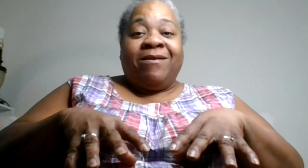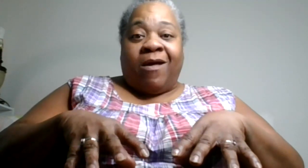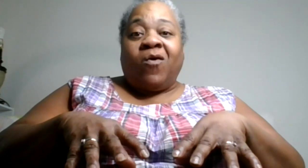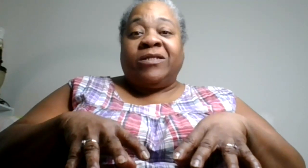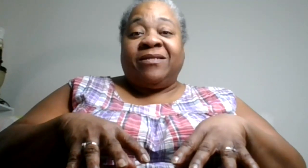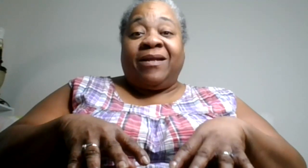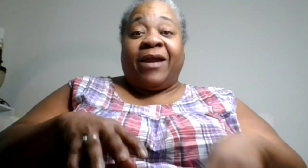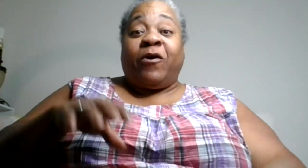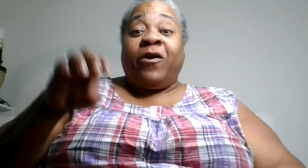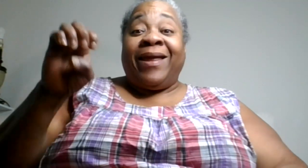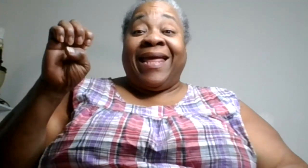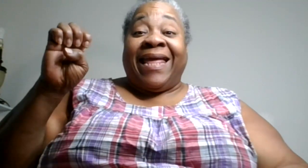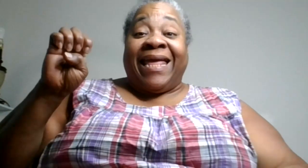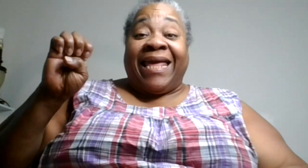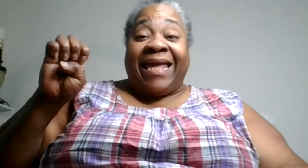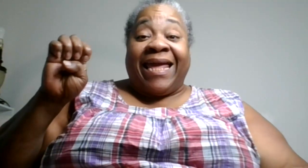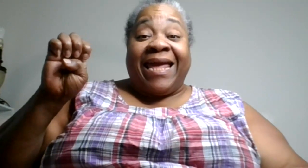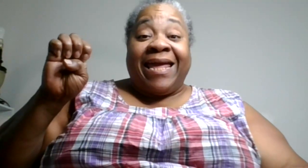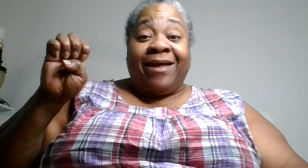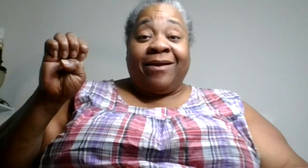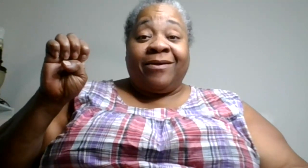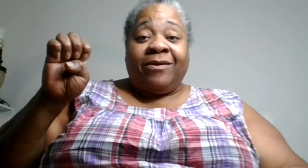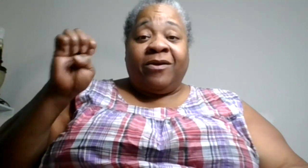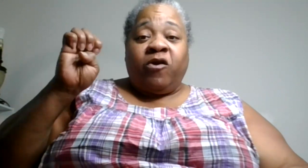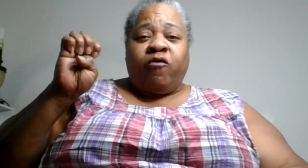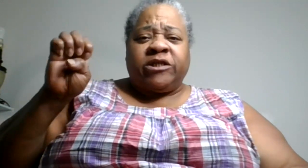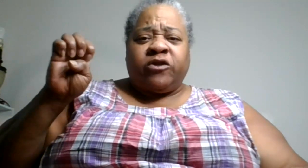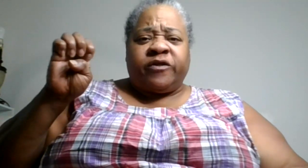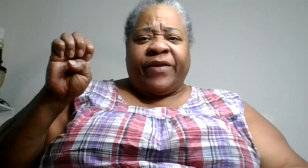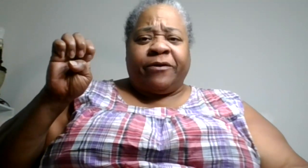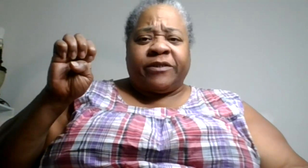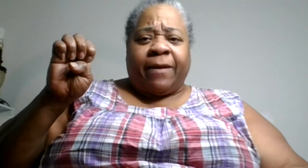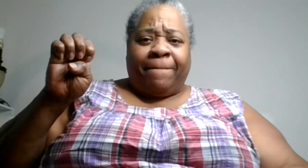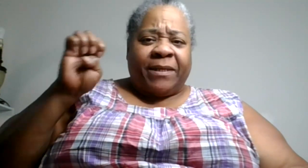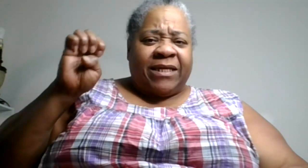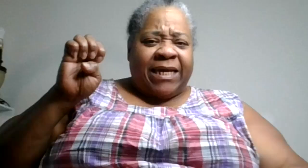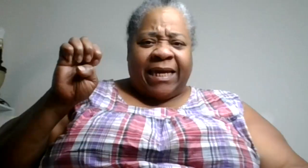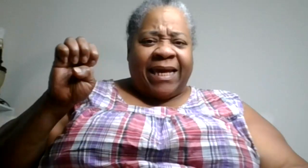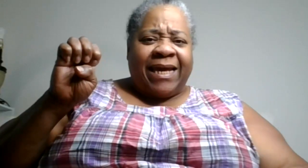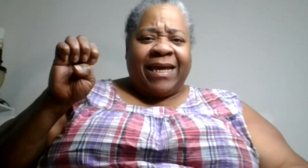Now on to the letter E. Crunch those fingers up. E.